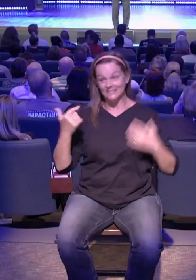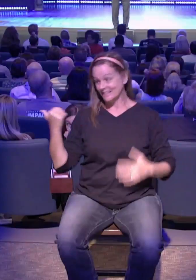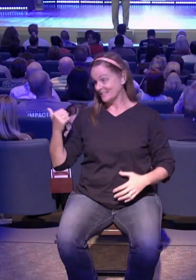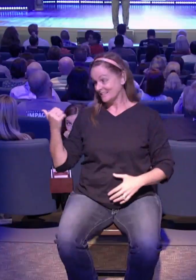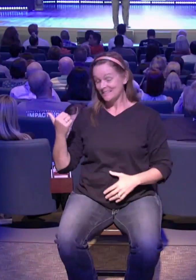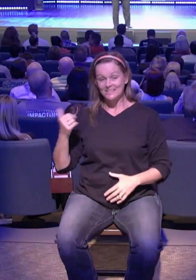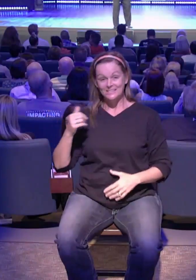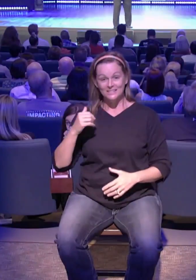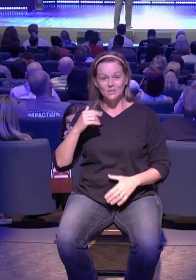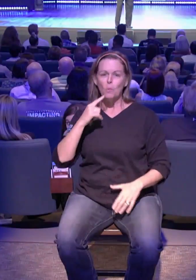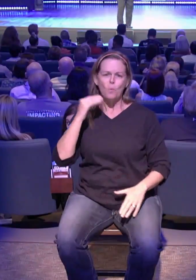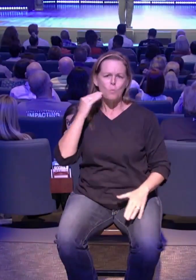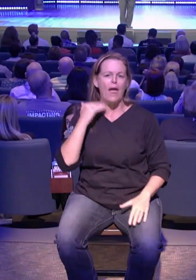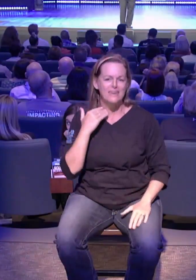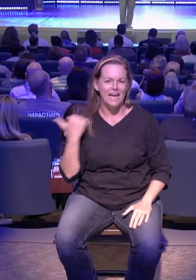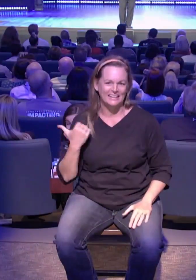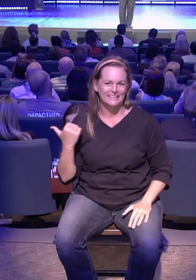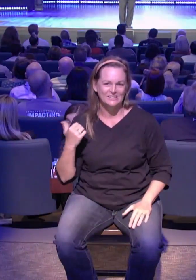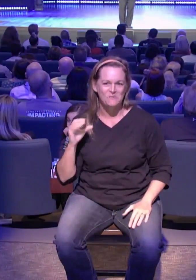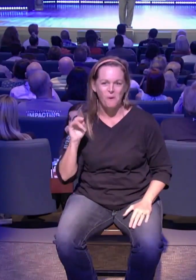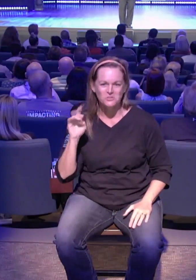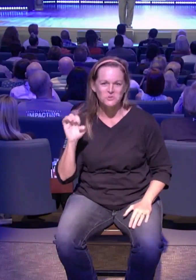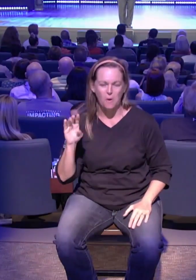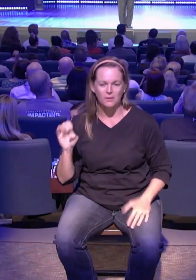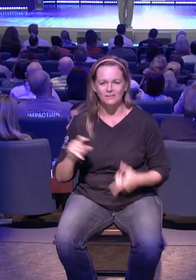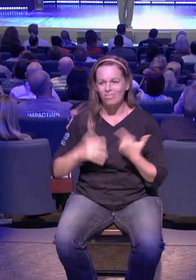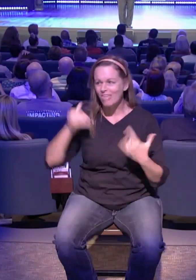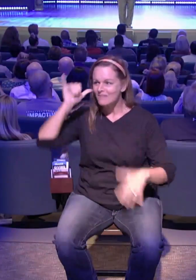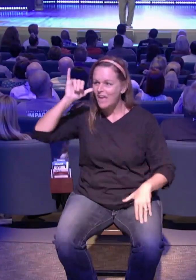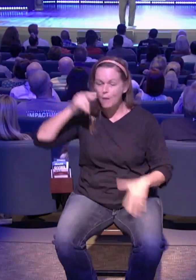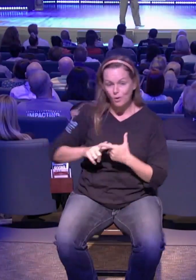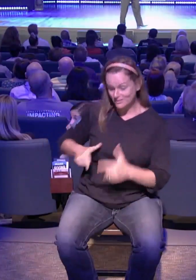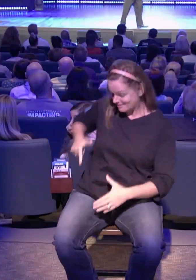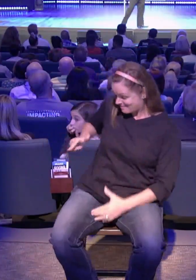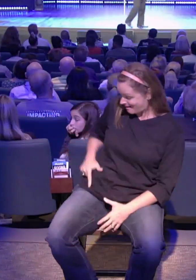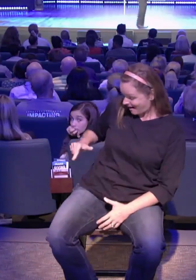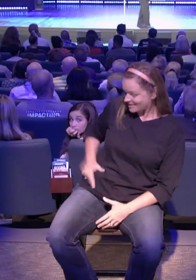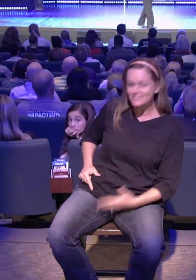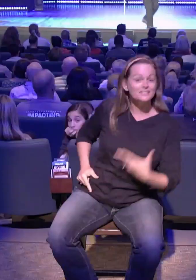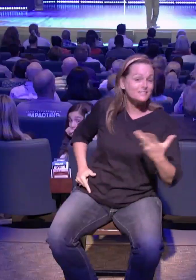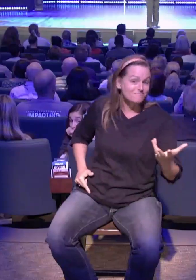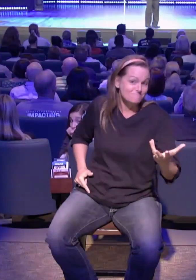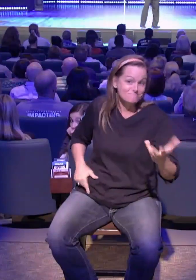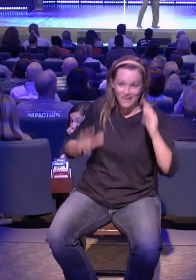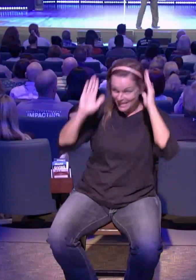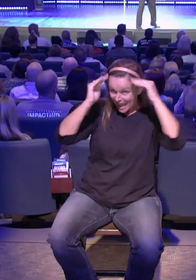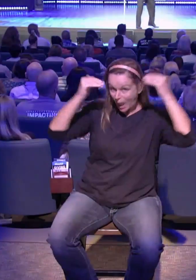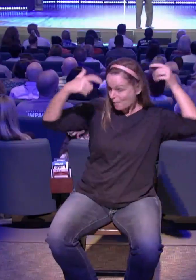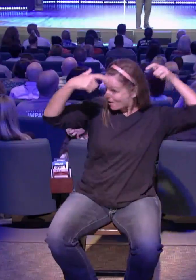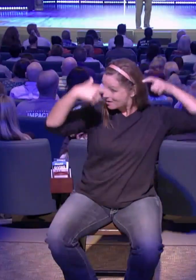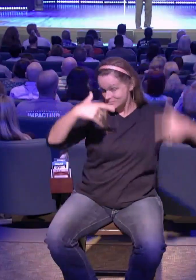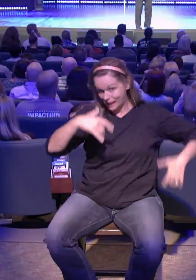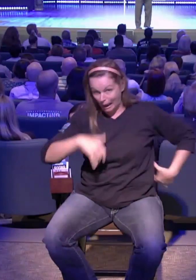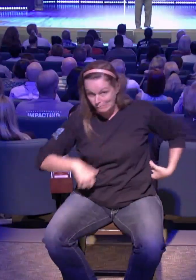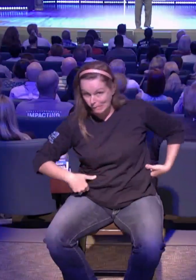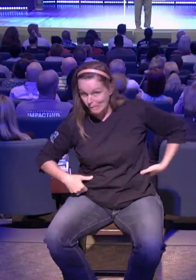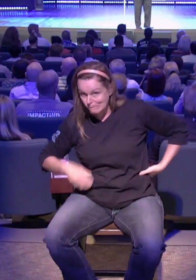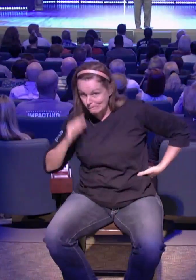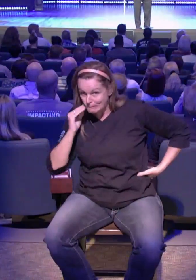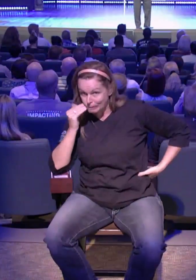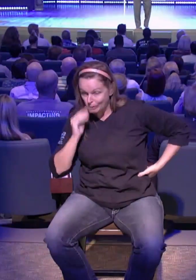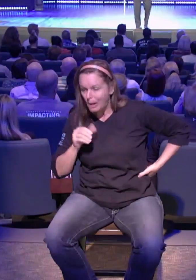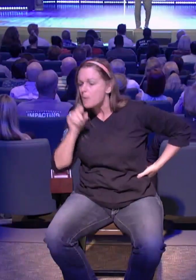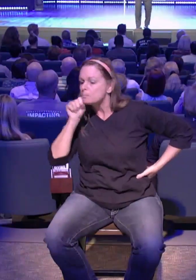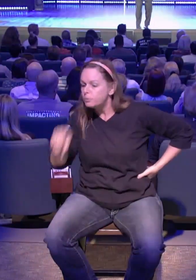church. I love it. I mean, they may even be packing out in Okeechobee. I don't know, but I mean, but hey, Okeechobee, I love you, baby. I